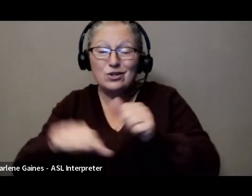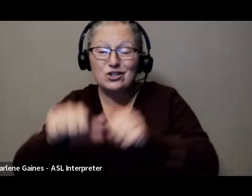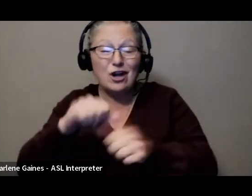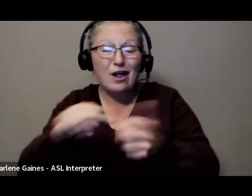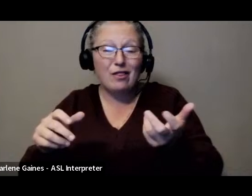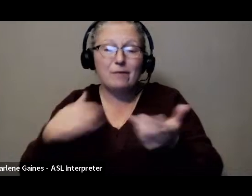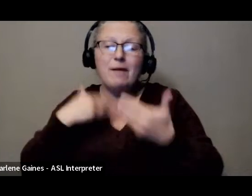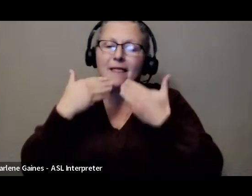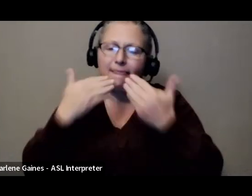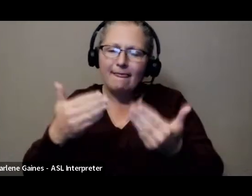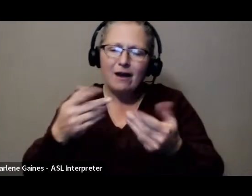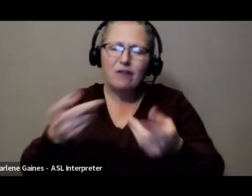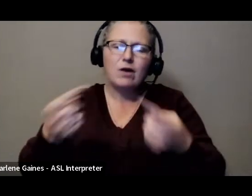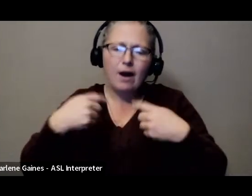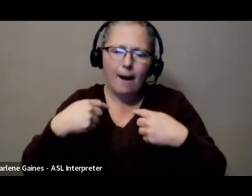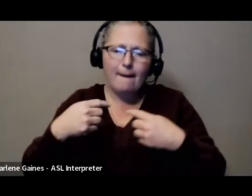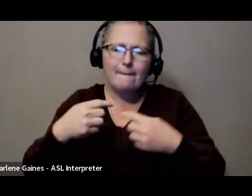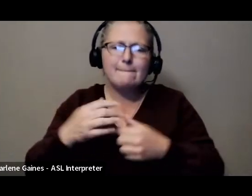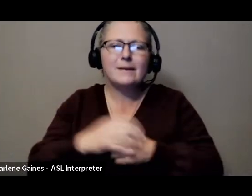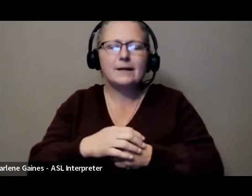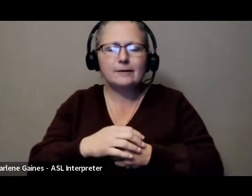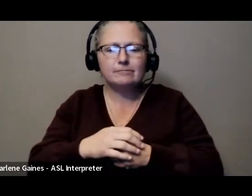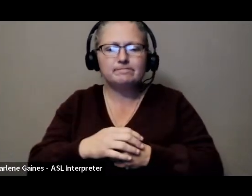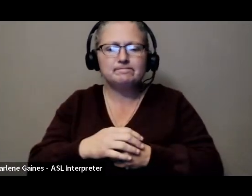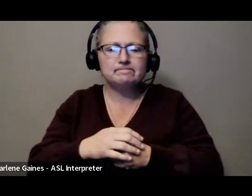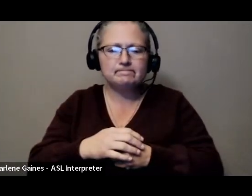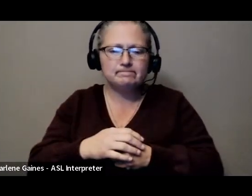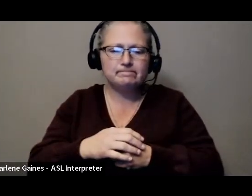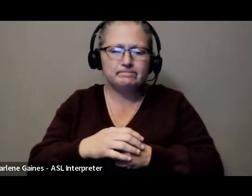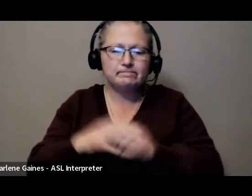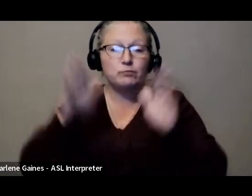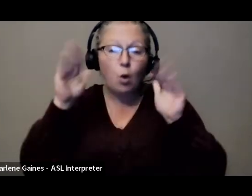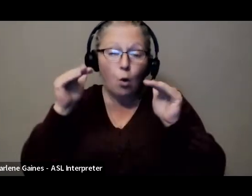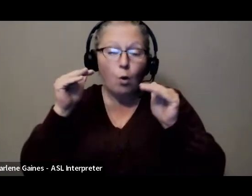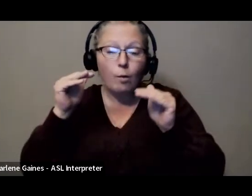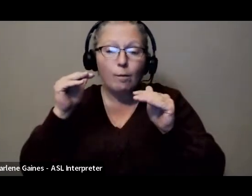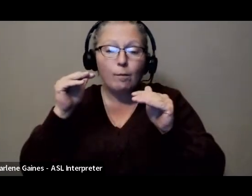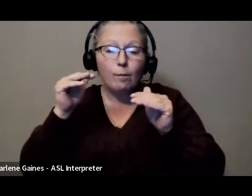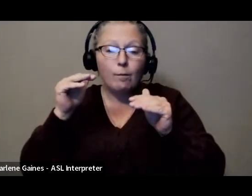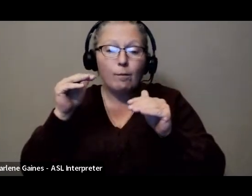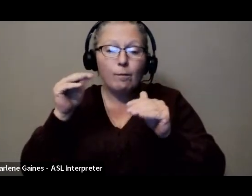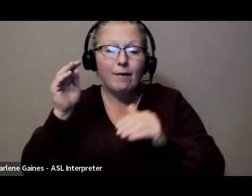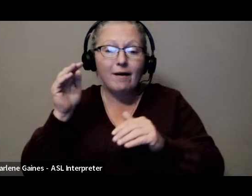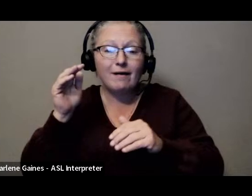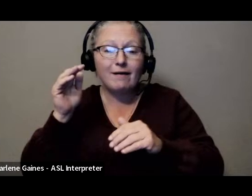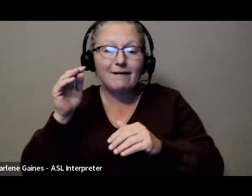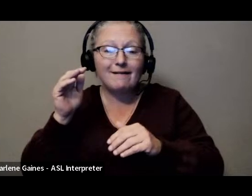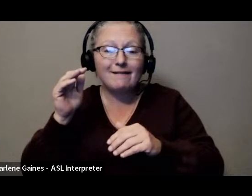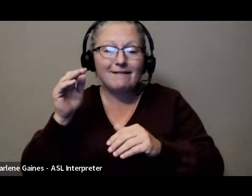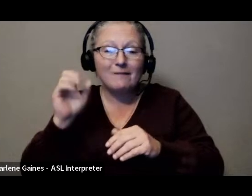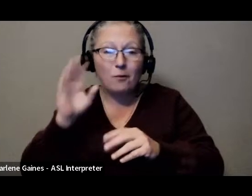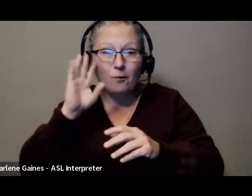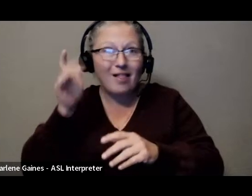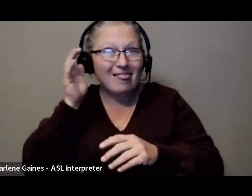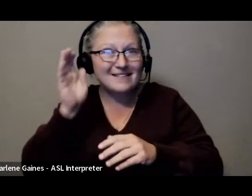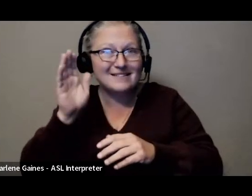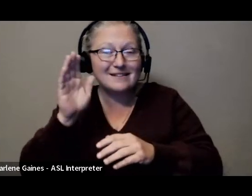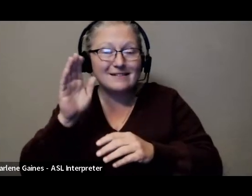I do thank you for coming, and hopefully you'll listen to the rest of the agenda.